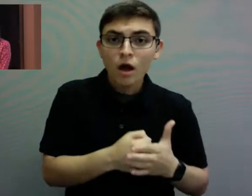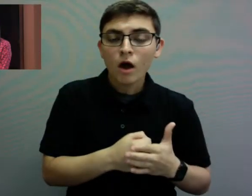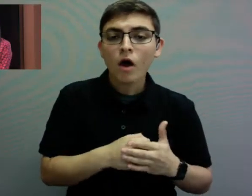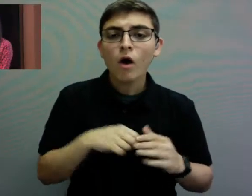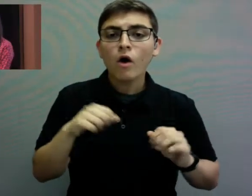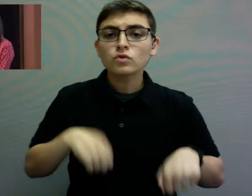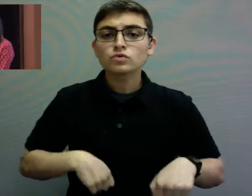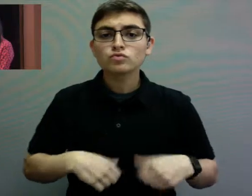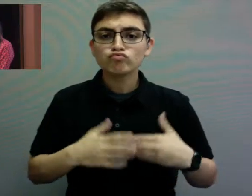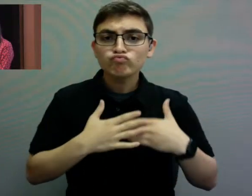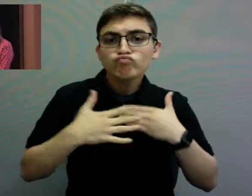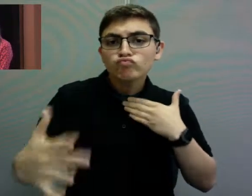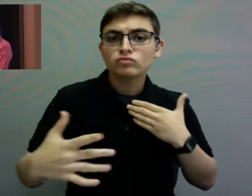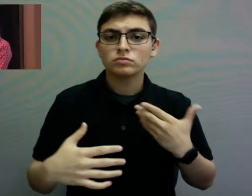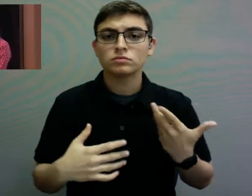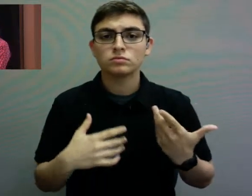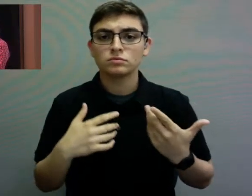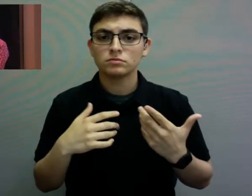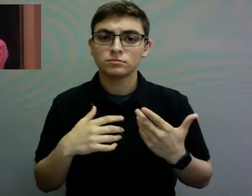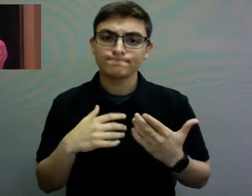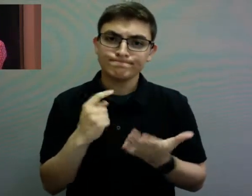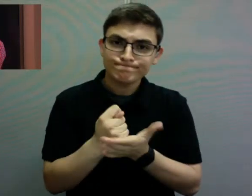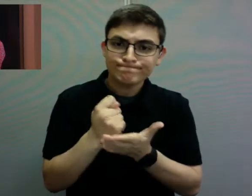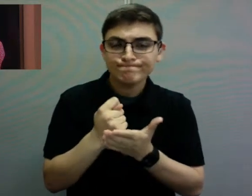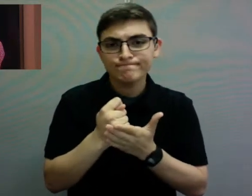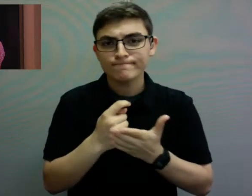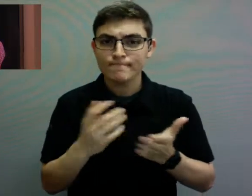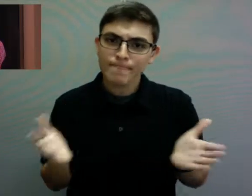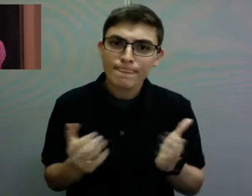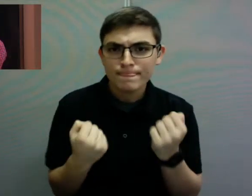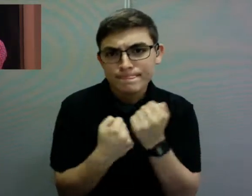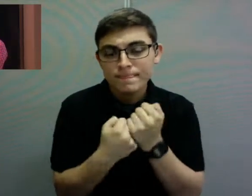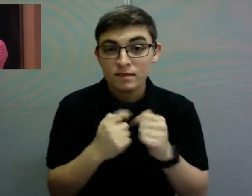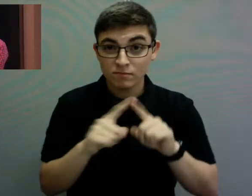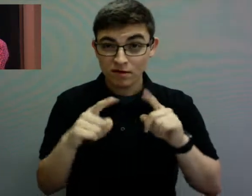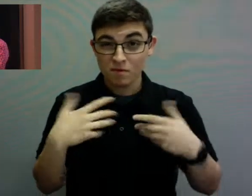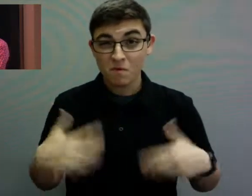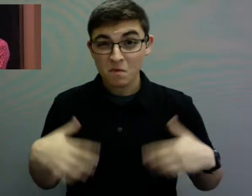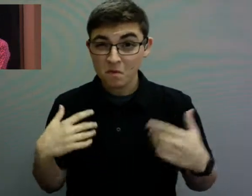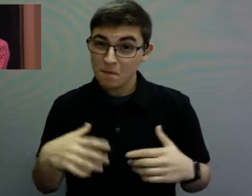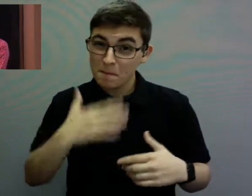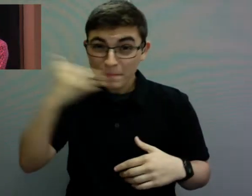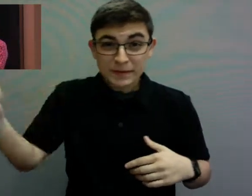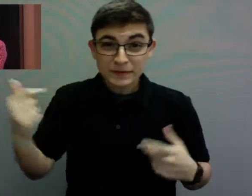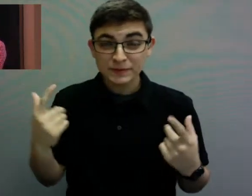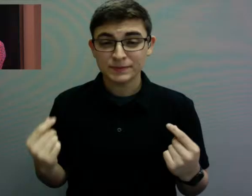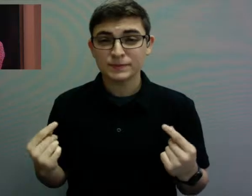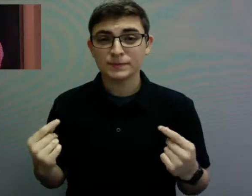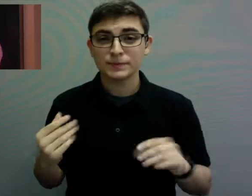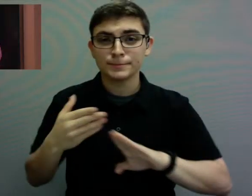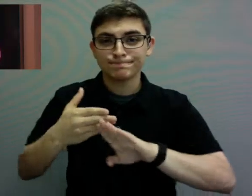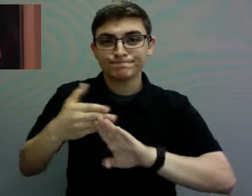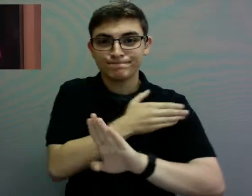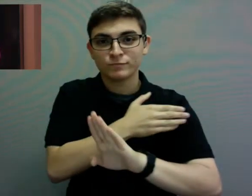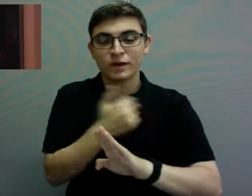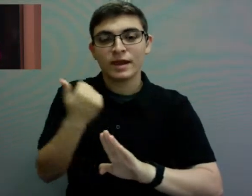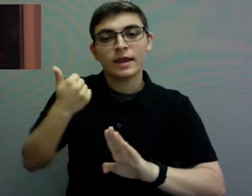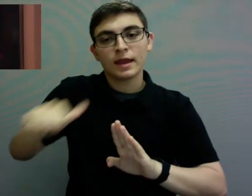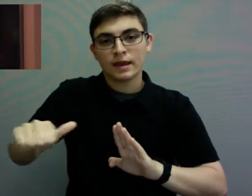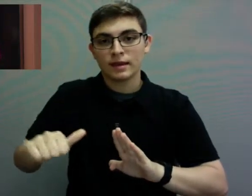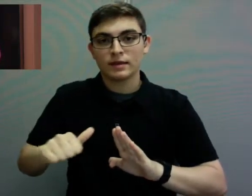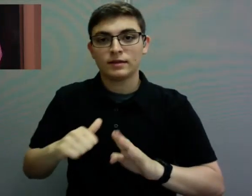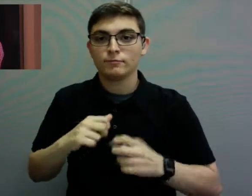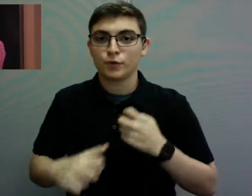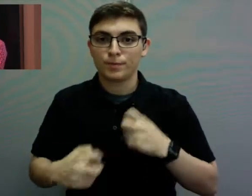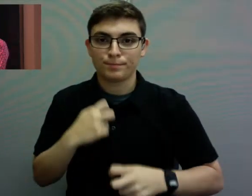to help protect their life and treat them, but nothing is better than being proactive and preventing that from happening in the